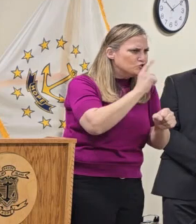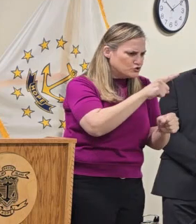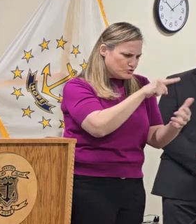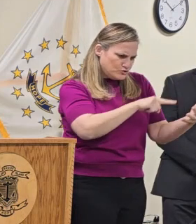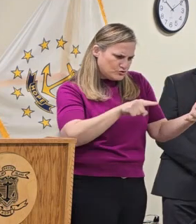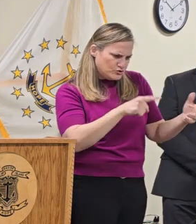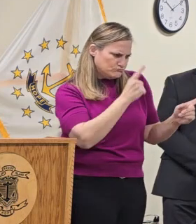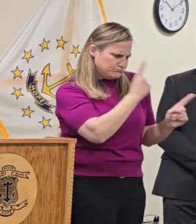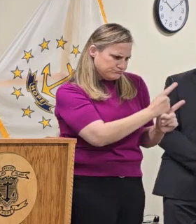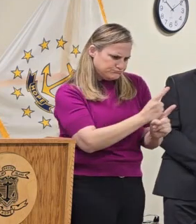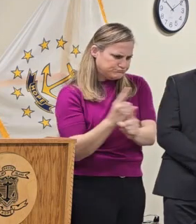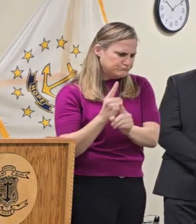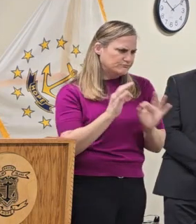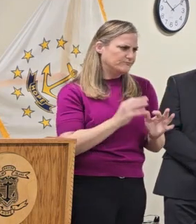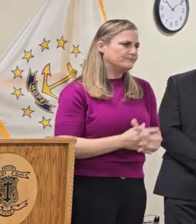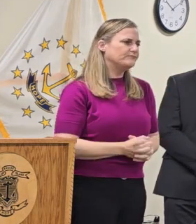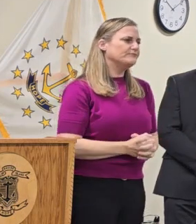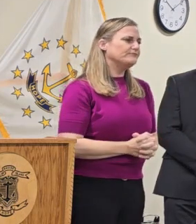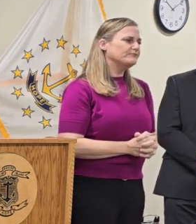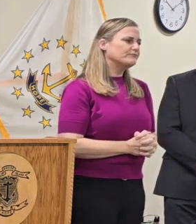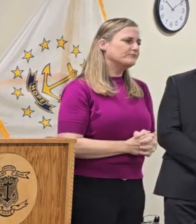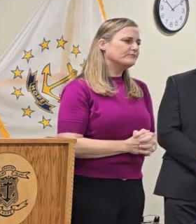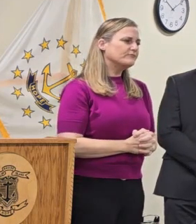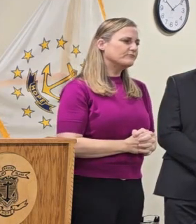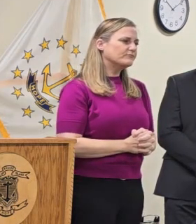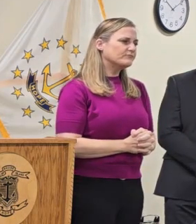that means that the team is digging deep.